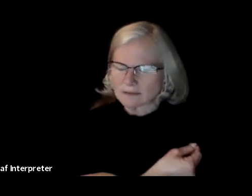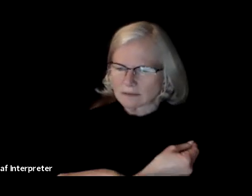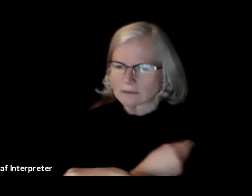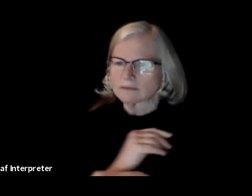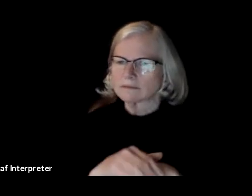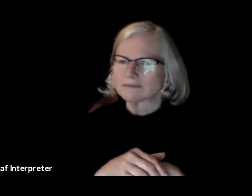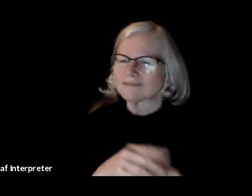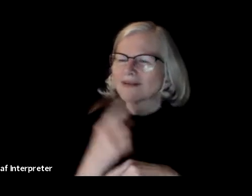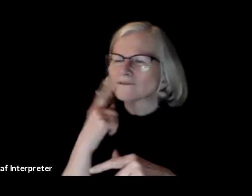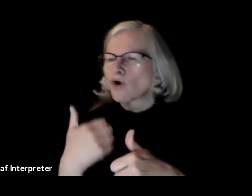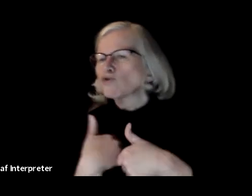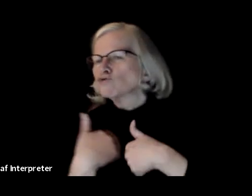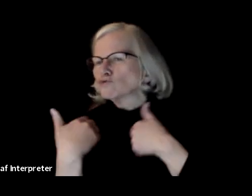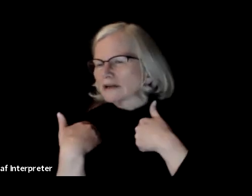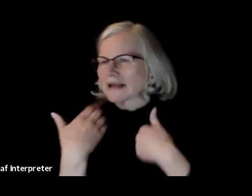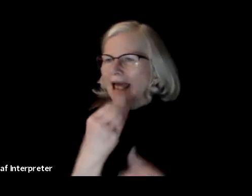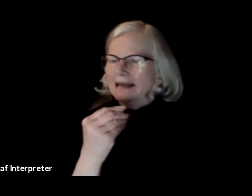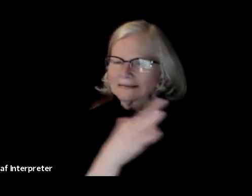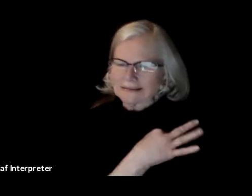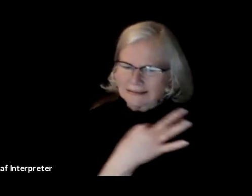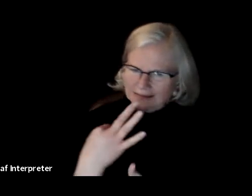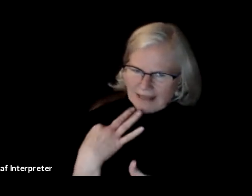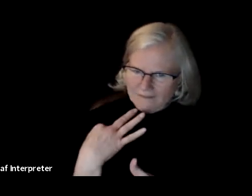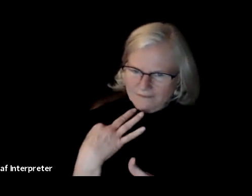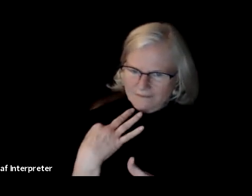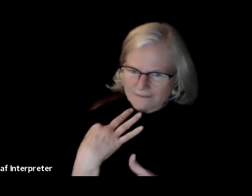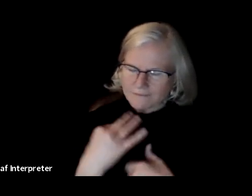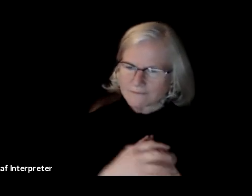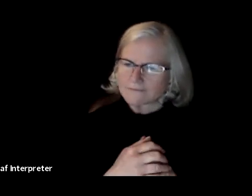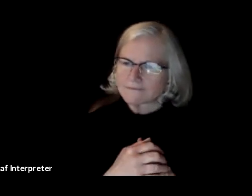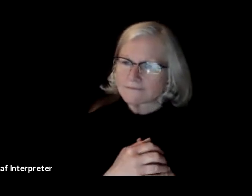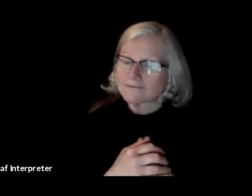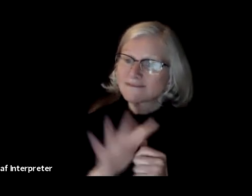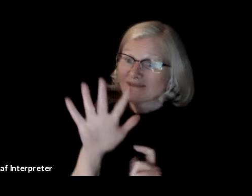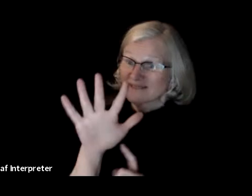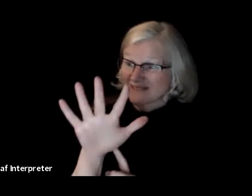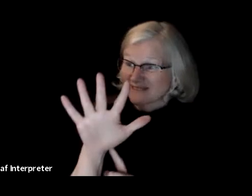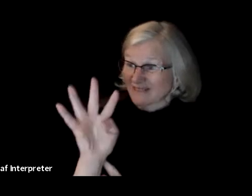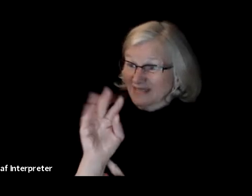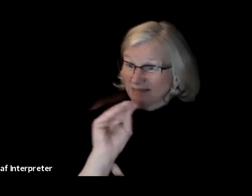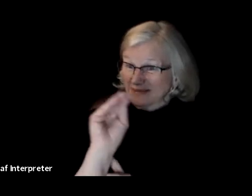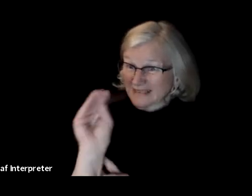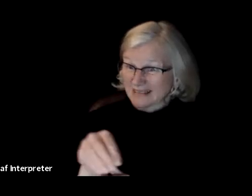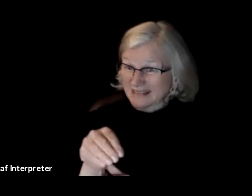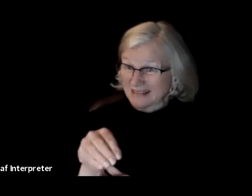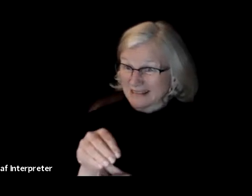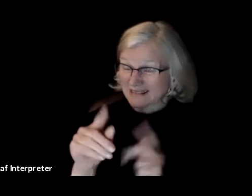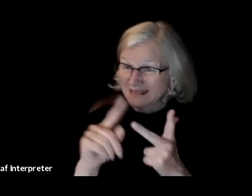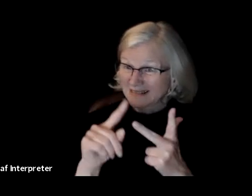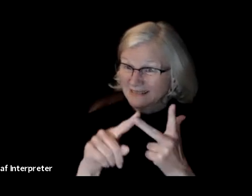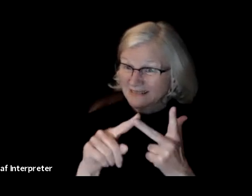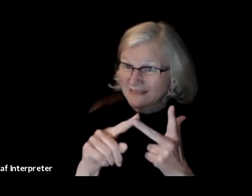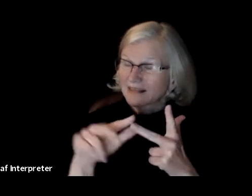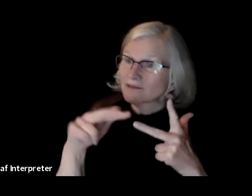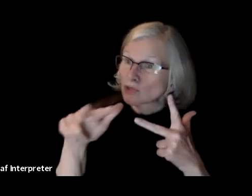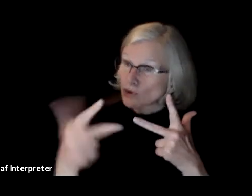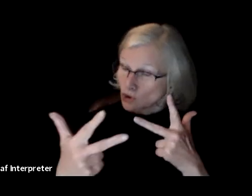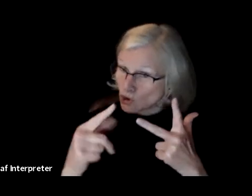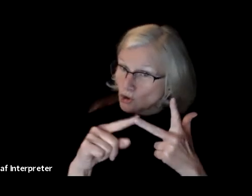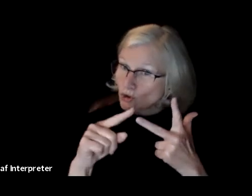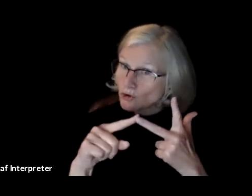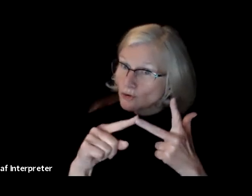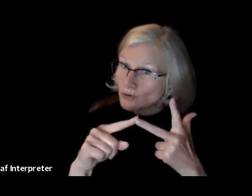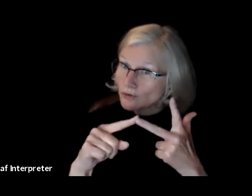these same facilities have had the opportunity to have a 3rd clinic. Clinics will be continuing in the weeks